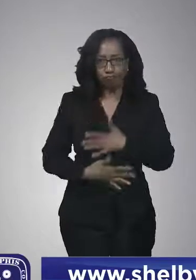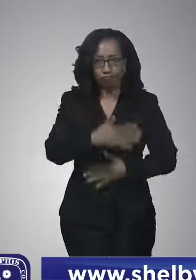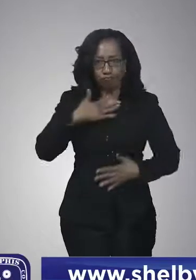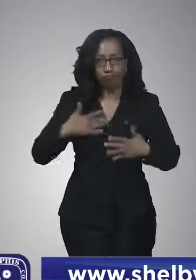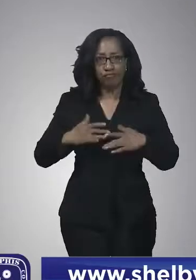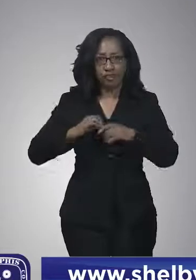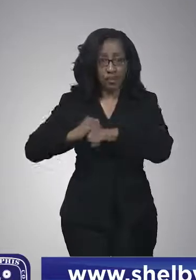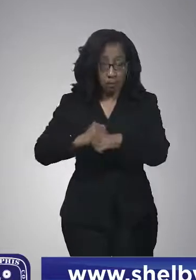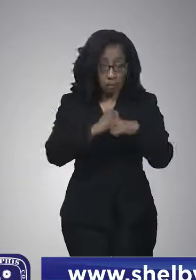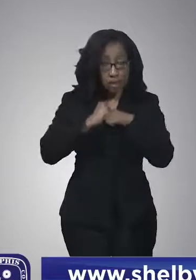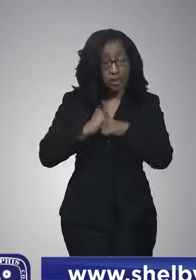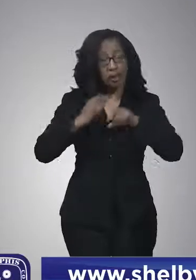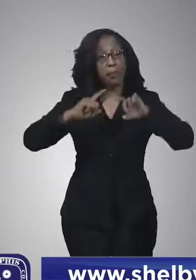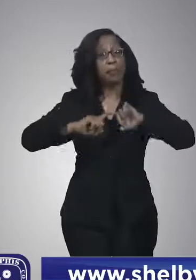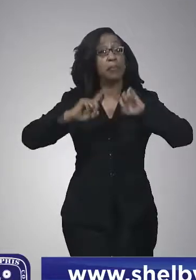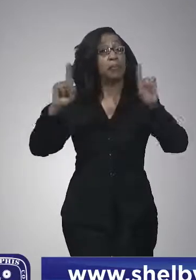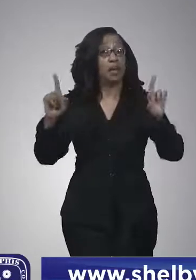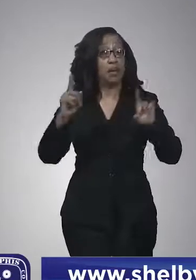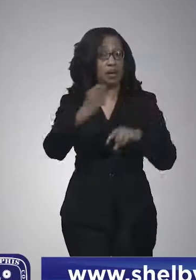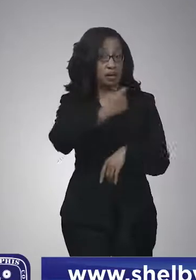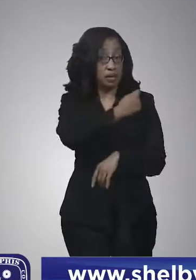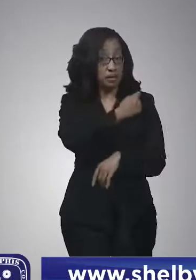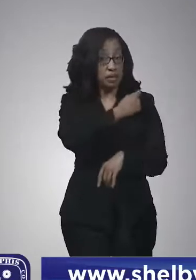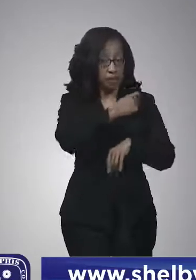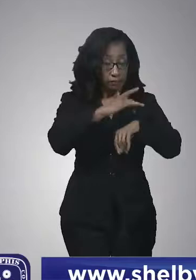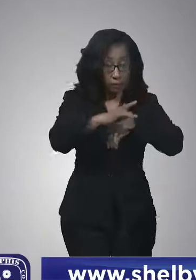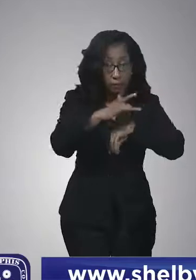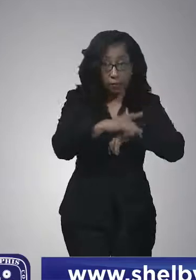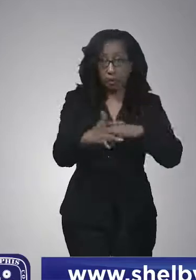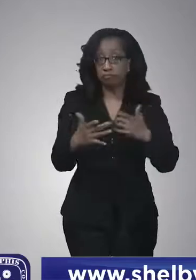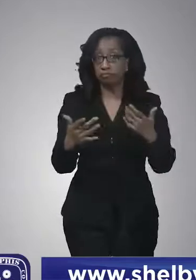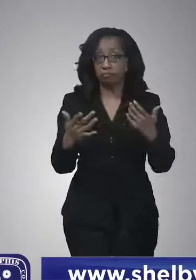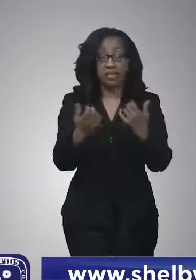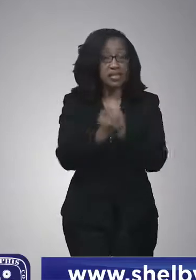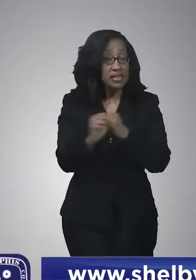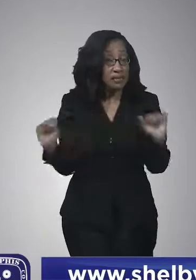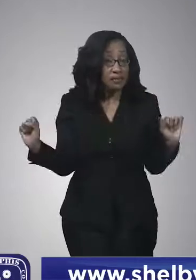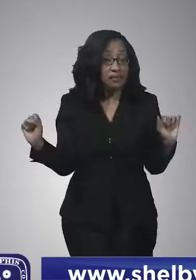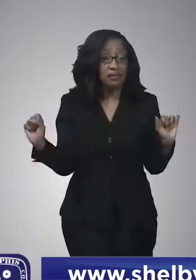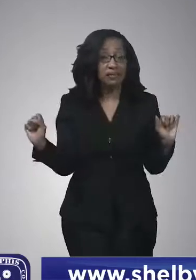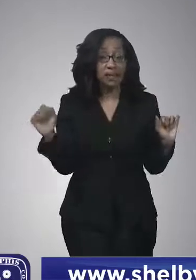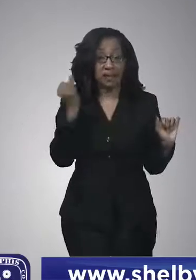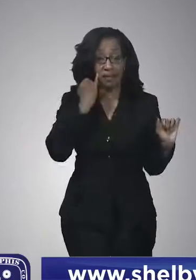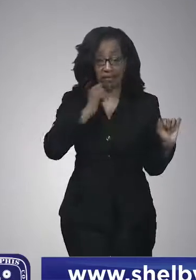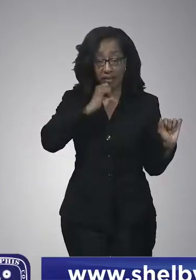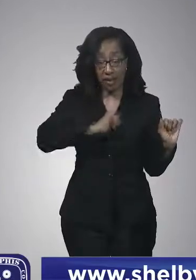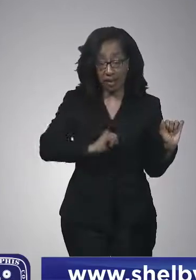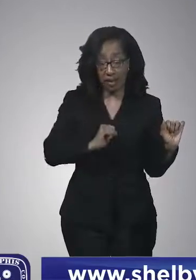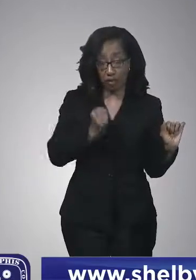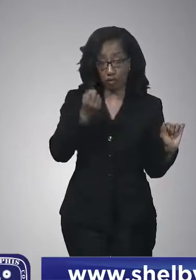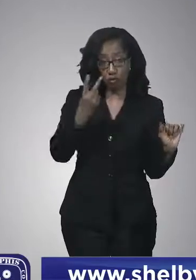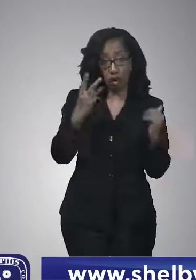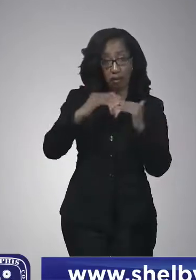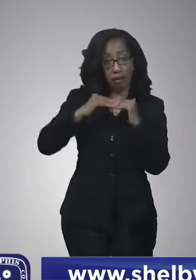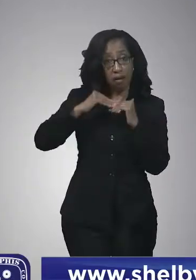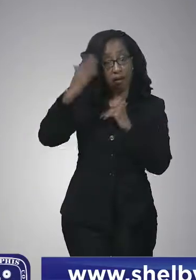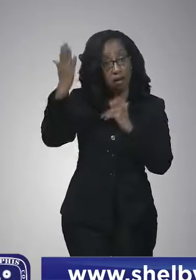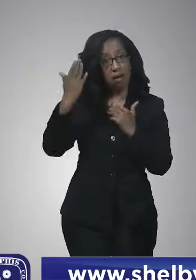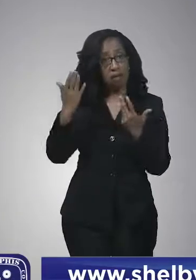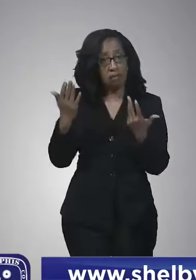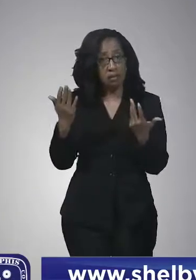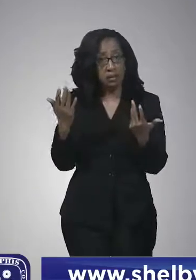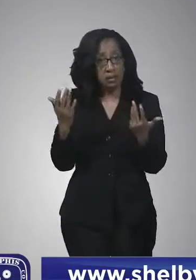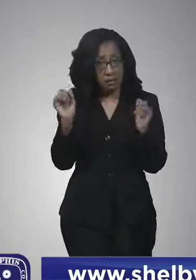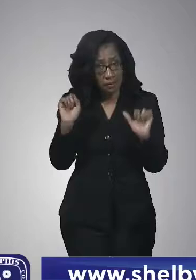safe for everyone 12 years of age and up. And so if we could get our vaccination rates